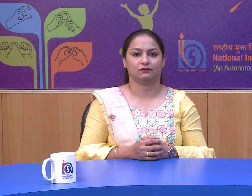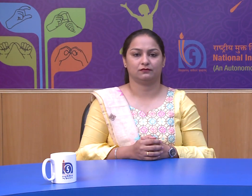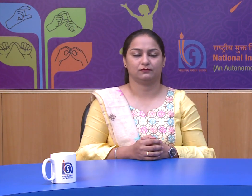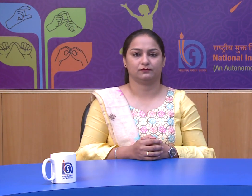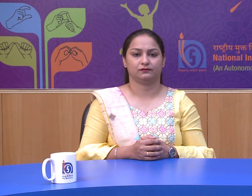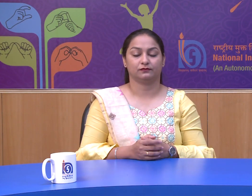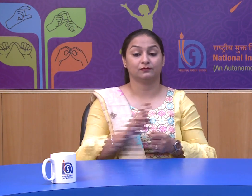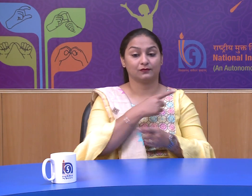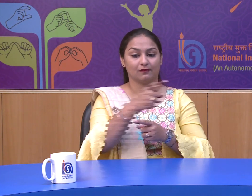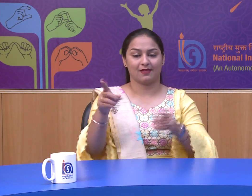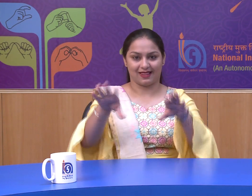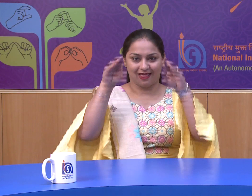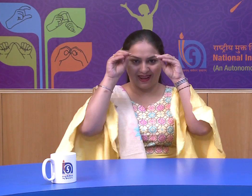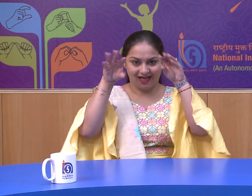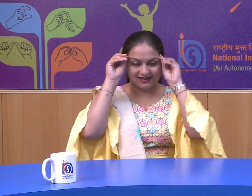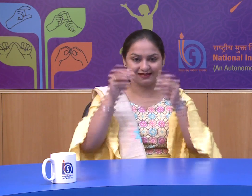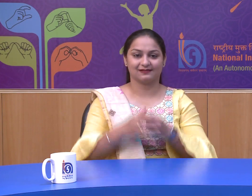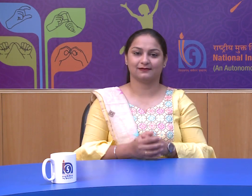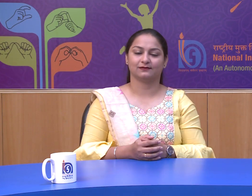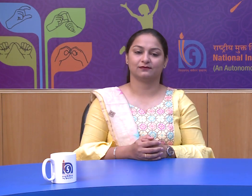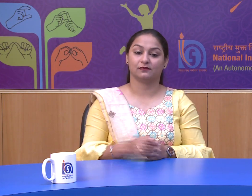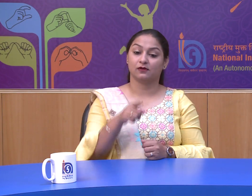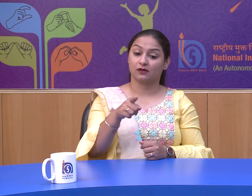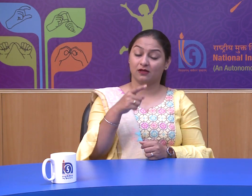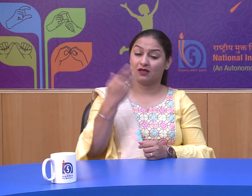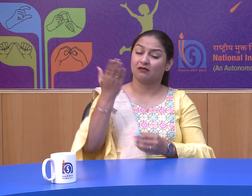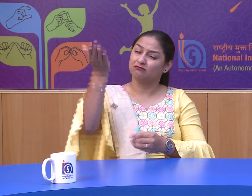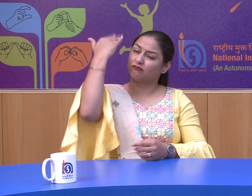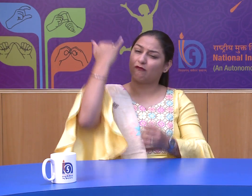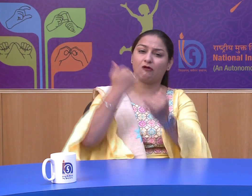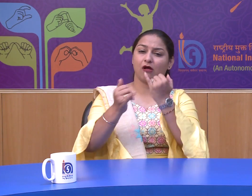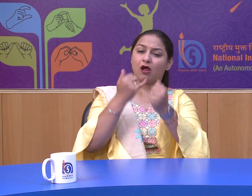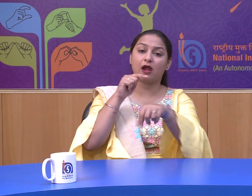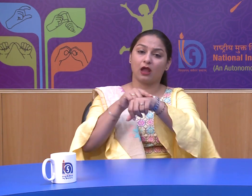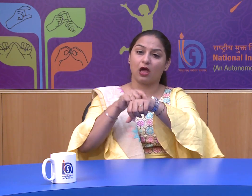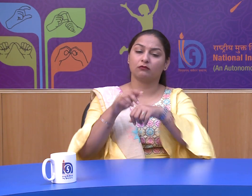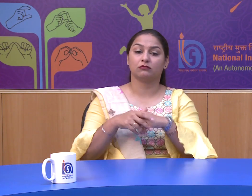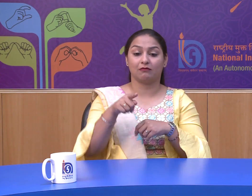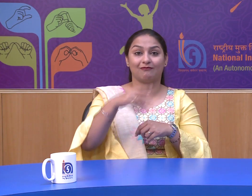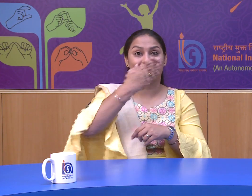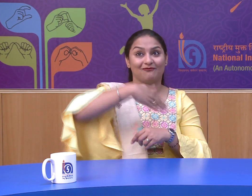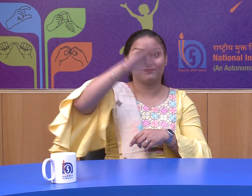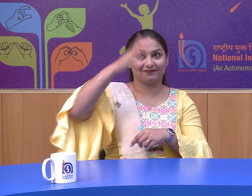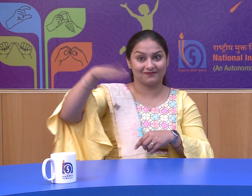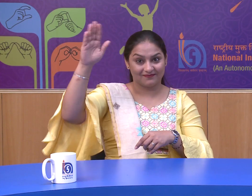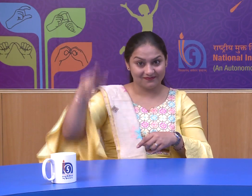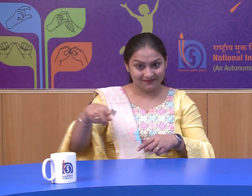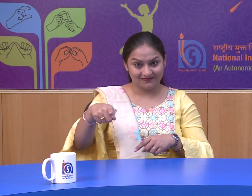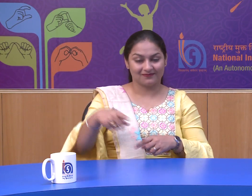Dear learners, in ancient times, valleys and mountains